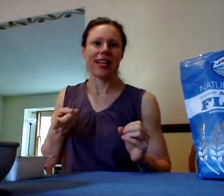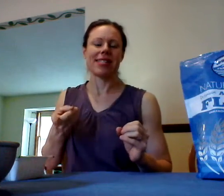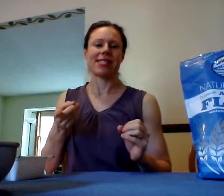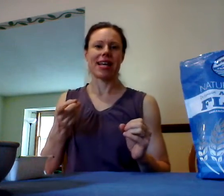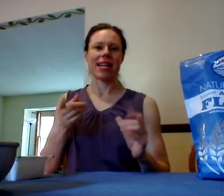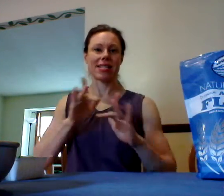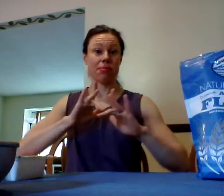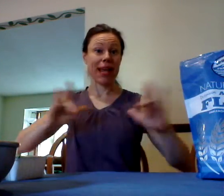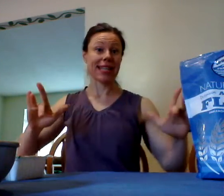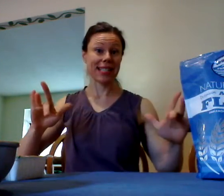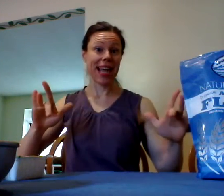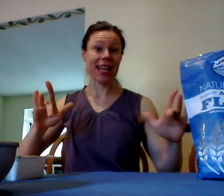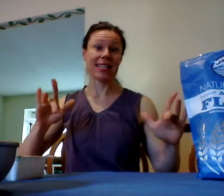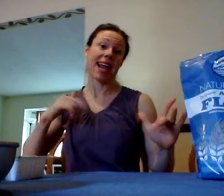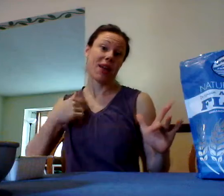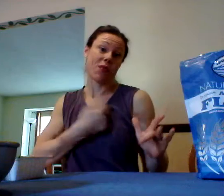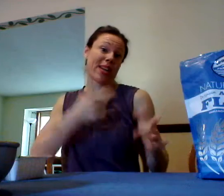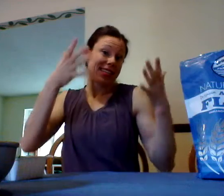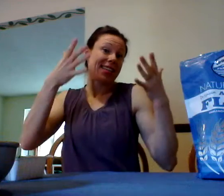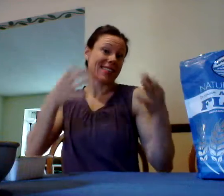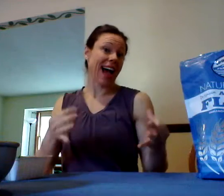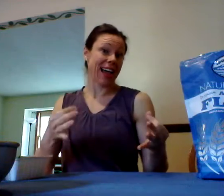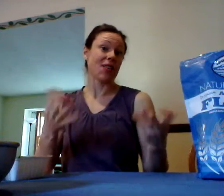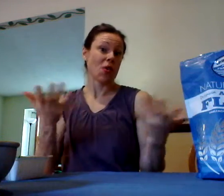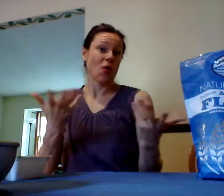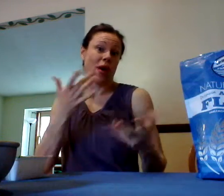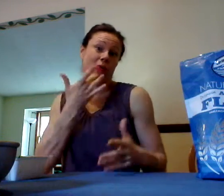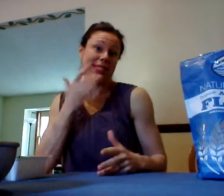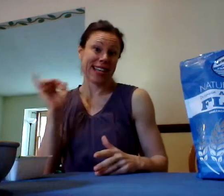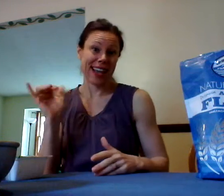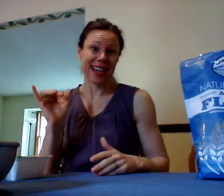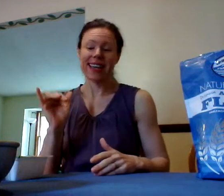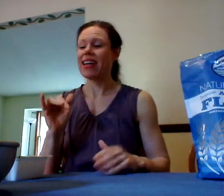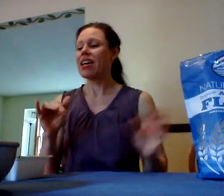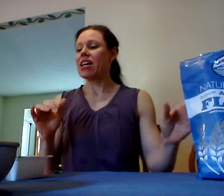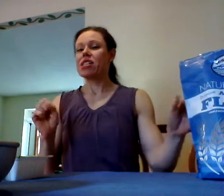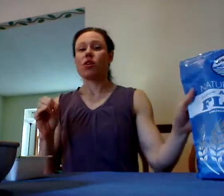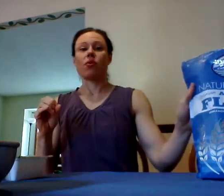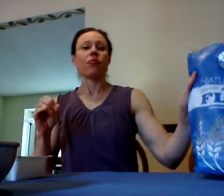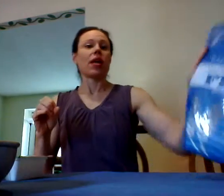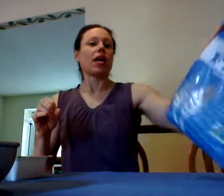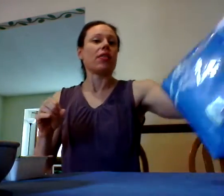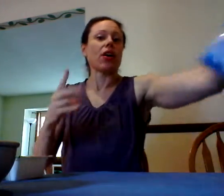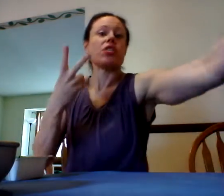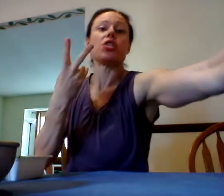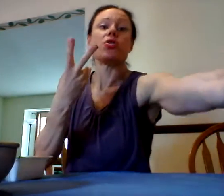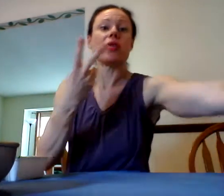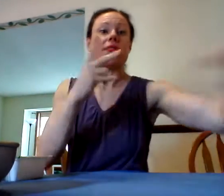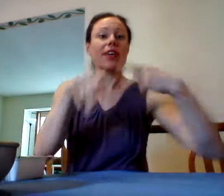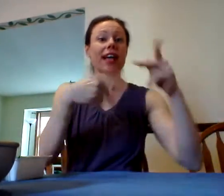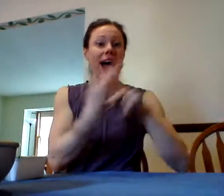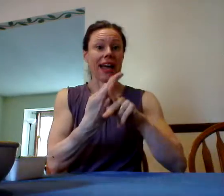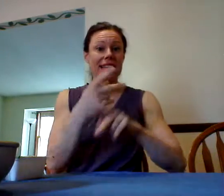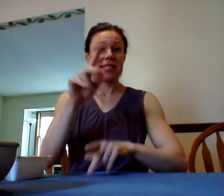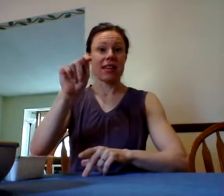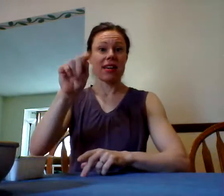is that it's a blank slate and we get to decide what it will taste like. So there are two different kinds